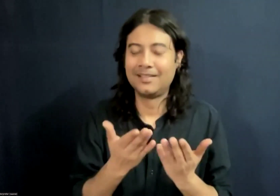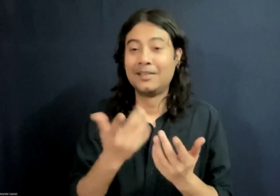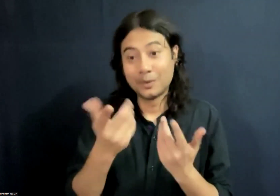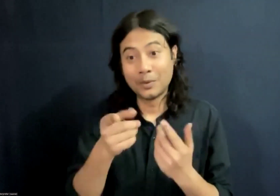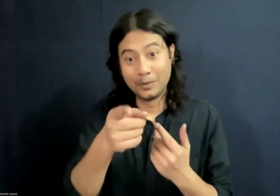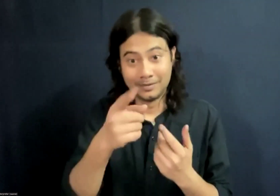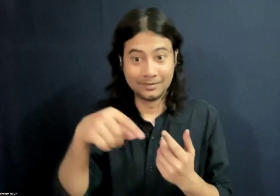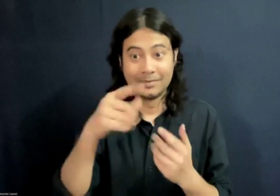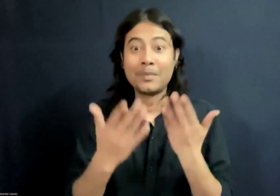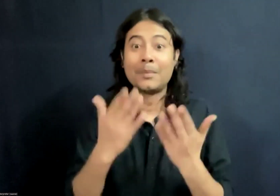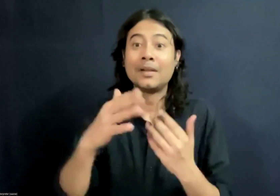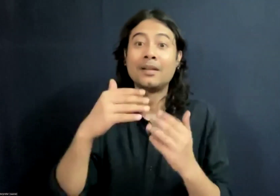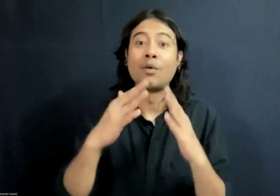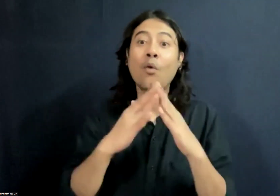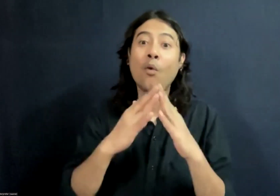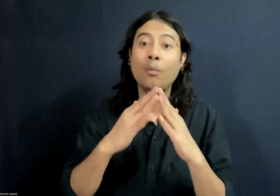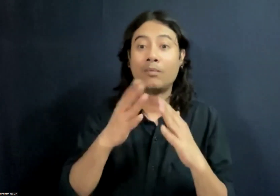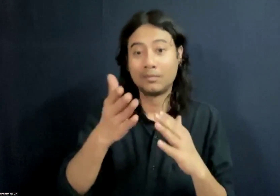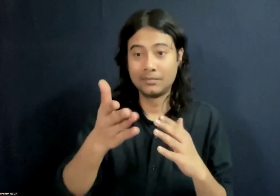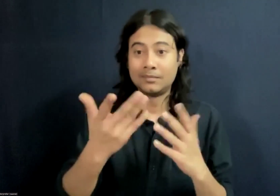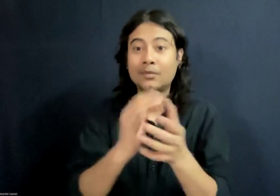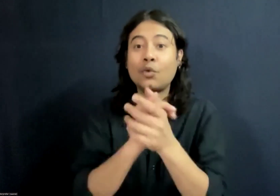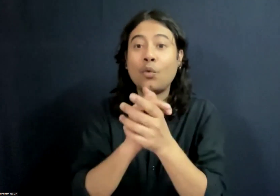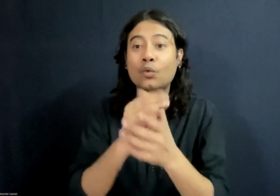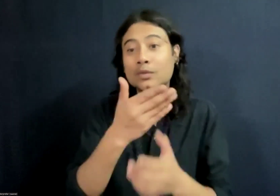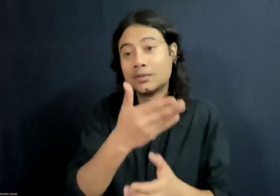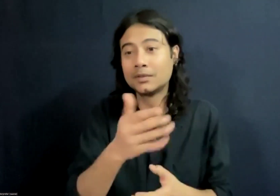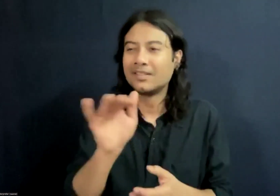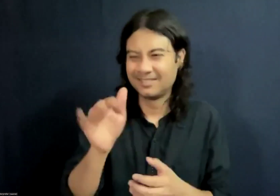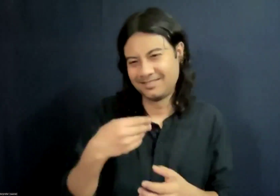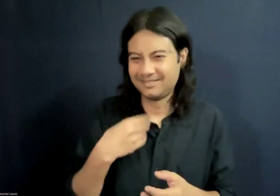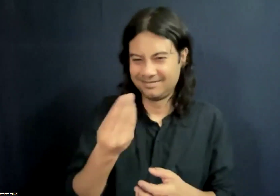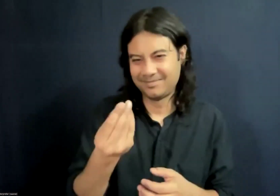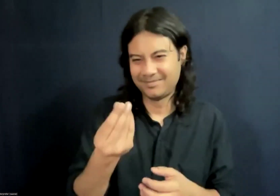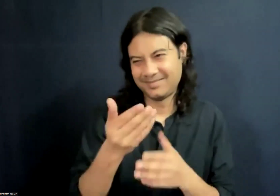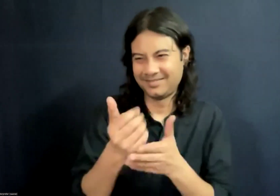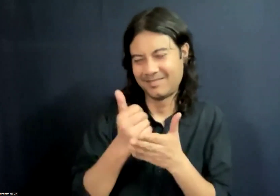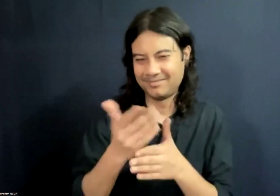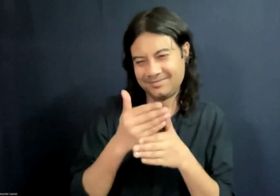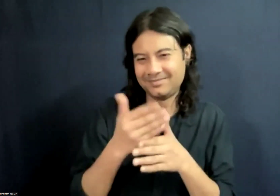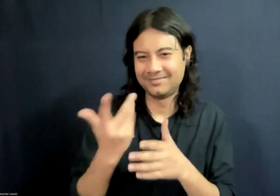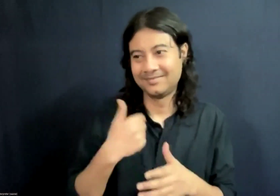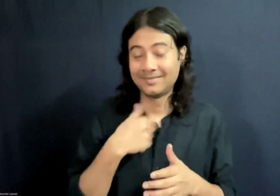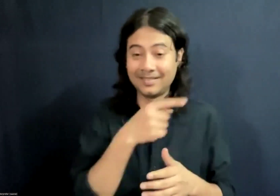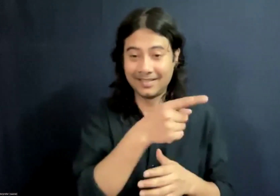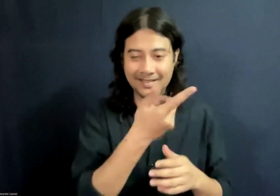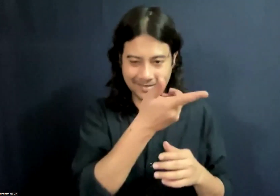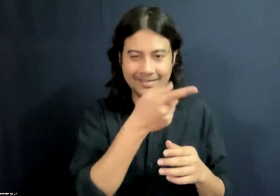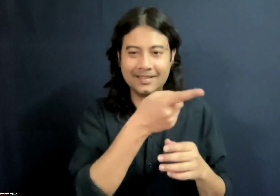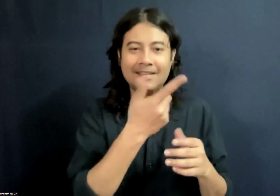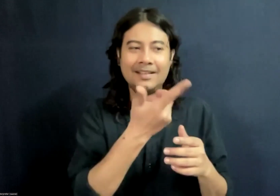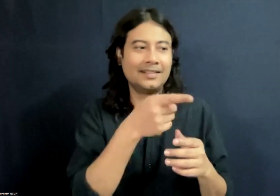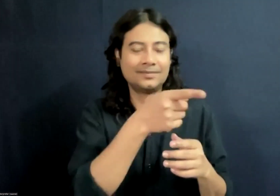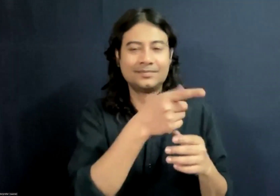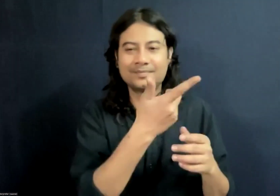some money? I want to play or I want to drink. And if you give that money, then that will be